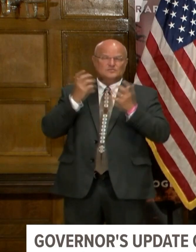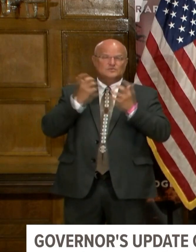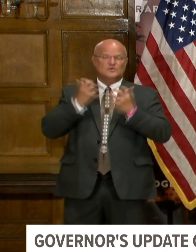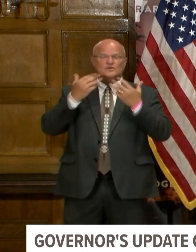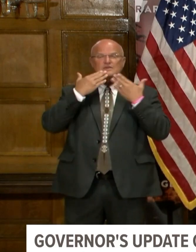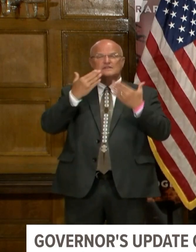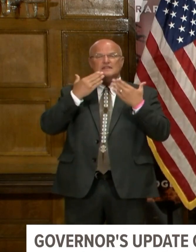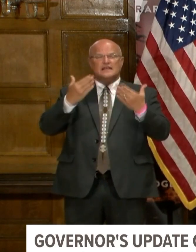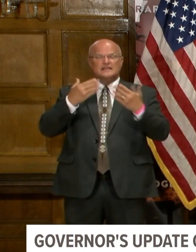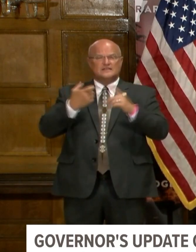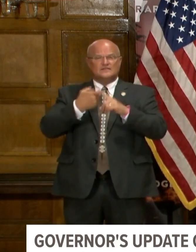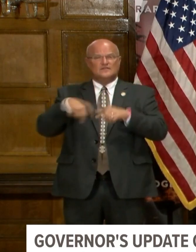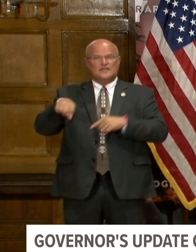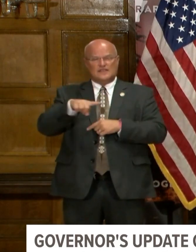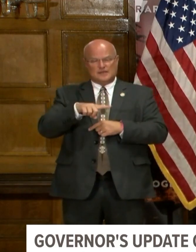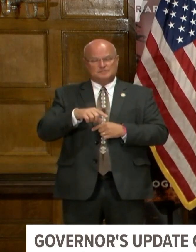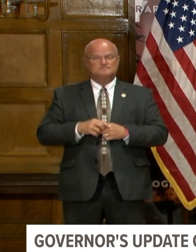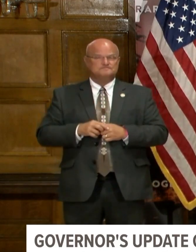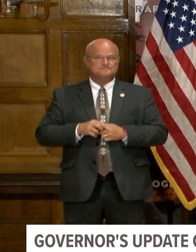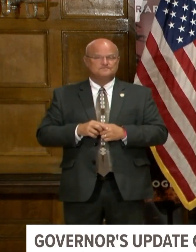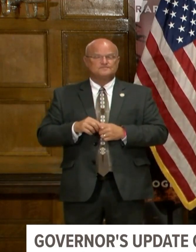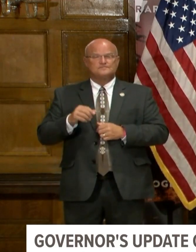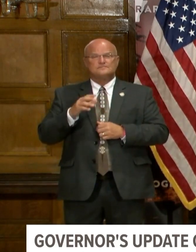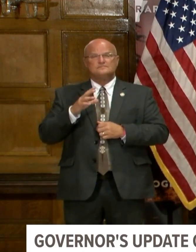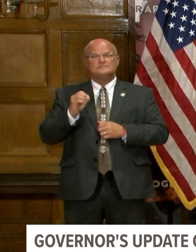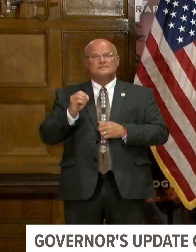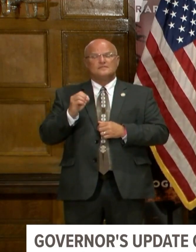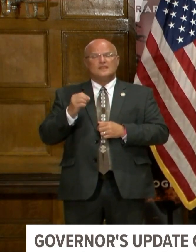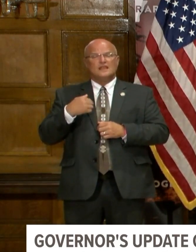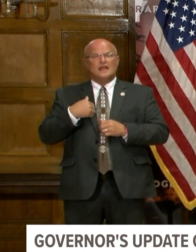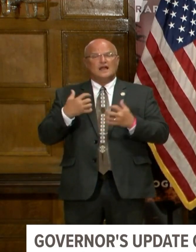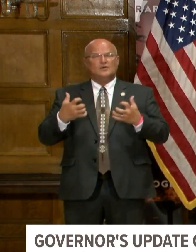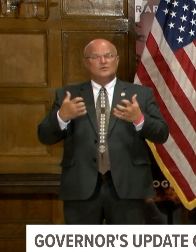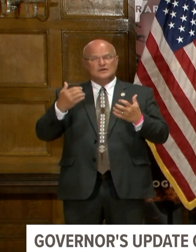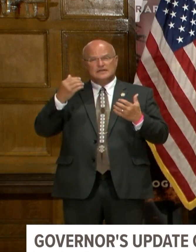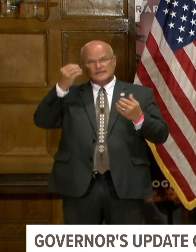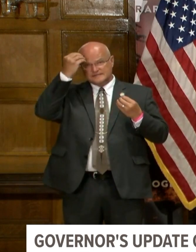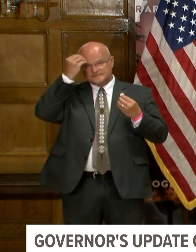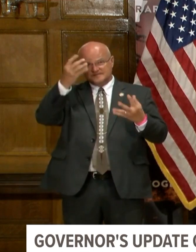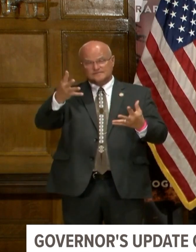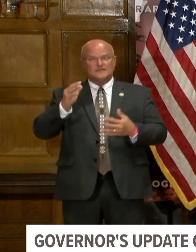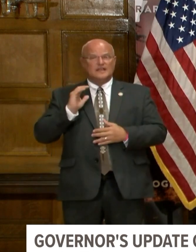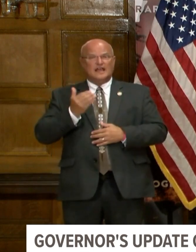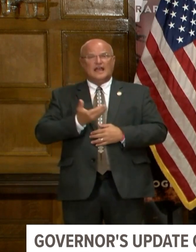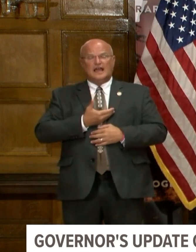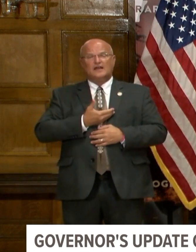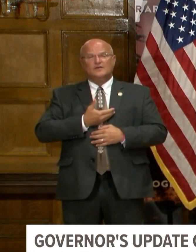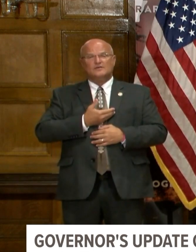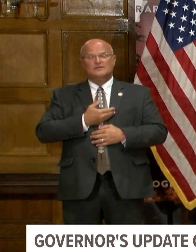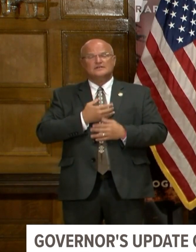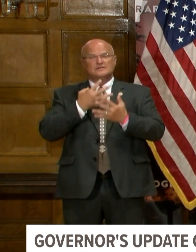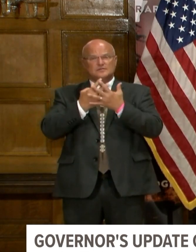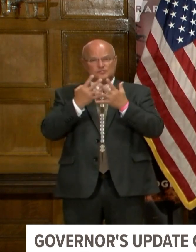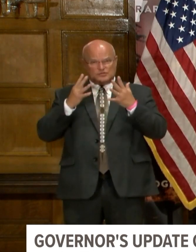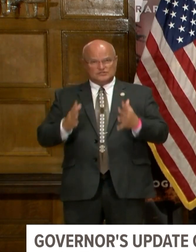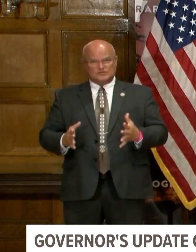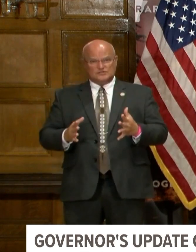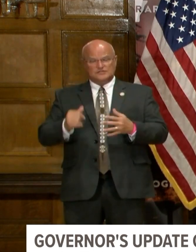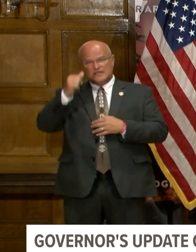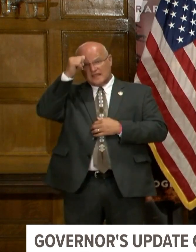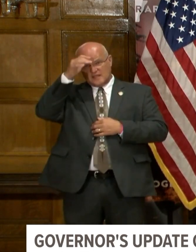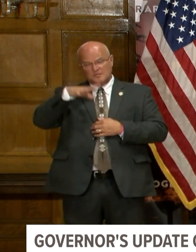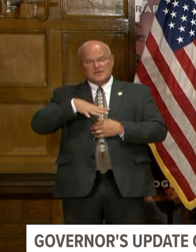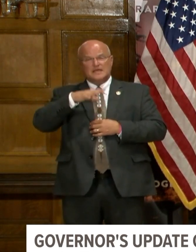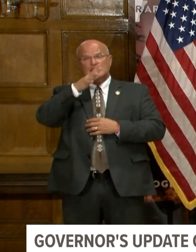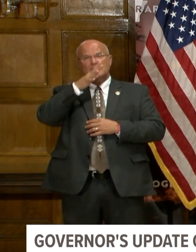support from our guardsmen. And finally, I do want to acknowledge our offender population, the men and